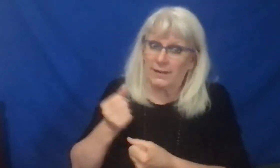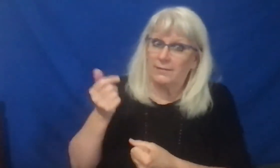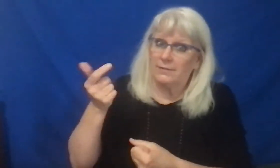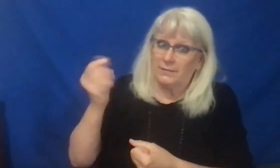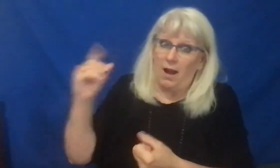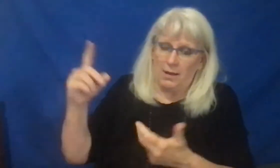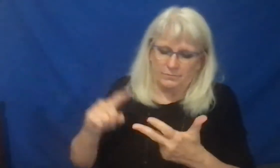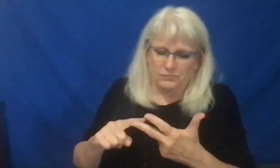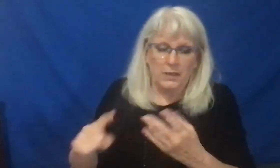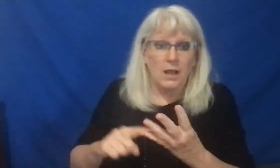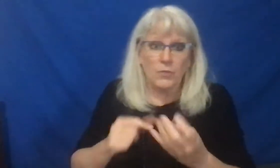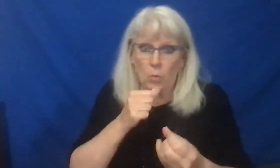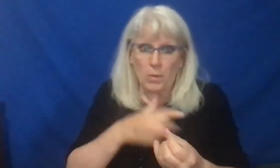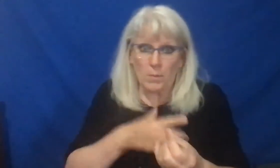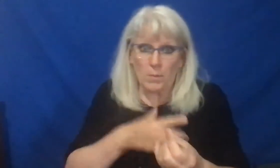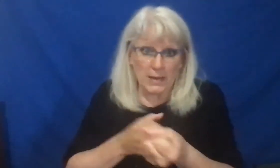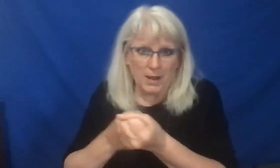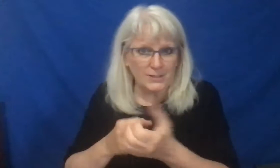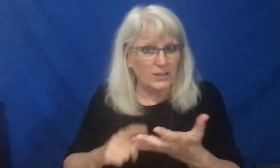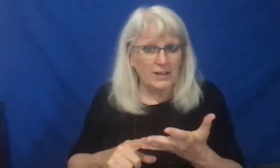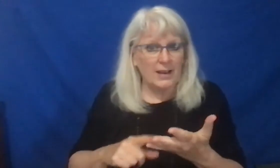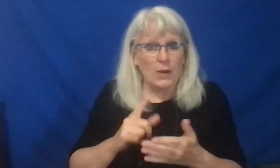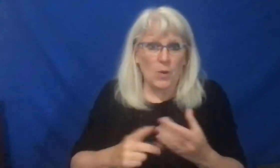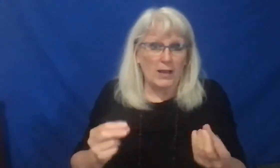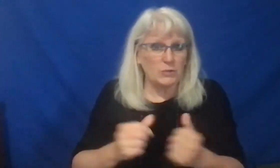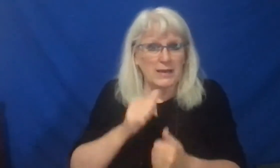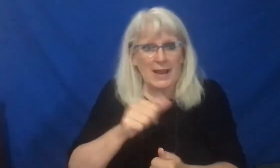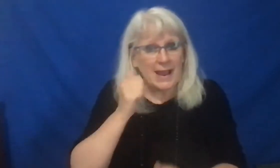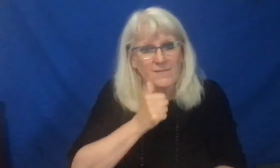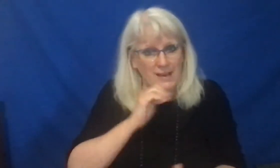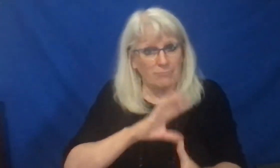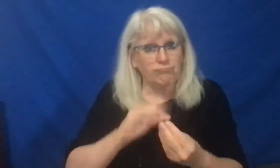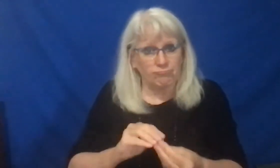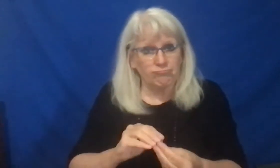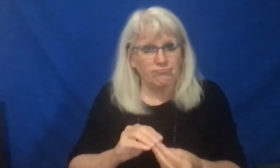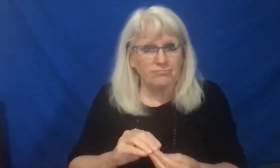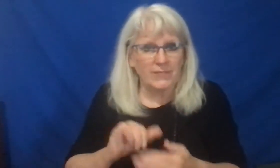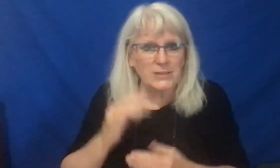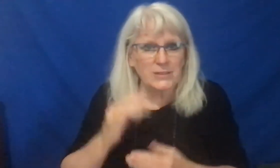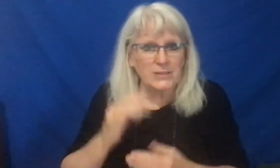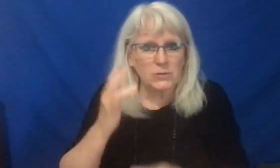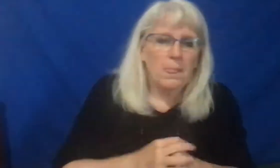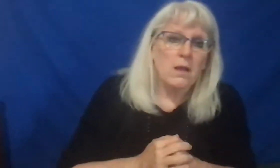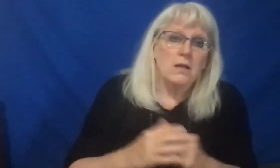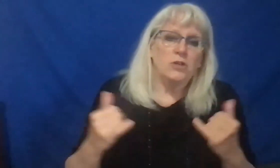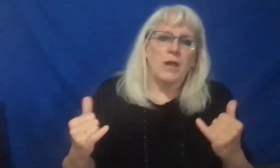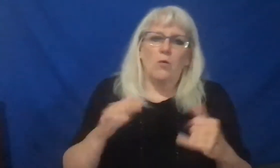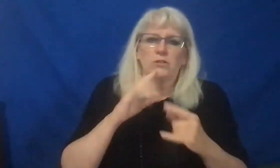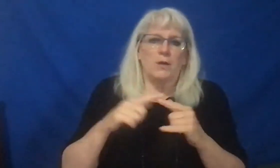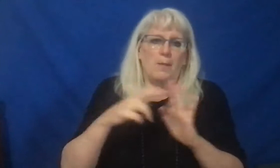sponsor, and what I get to do in Alcoholics Anonymous on a daily basis. I'm going to talk about my role in general service, but I